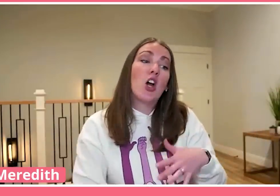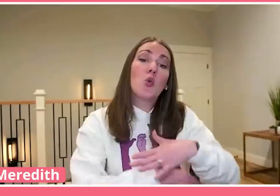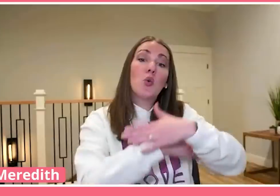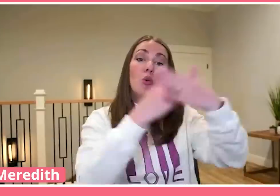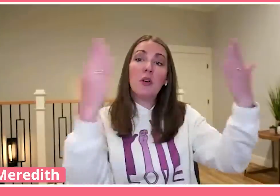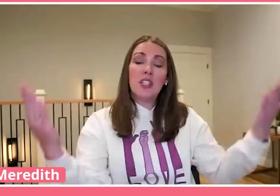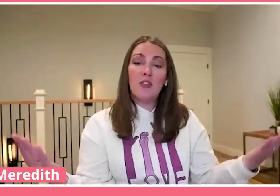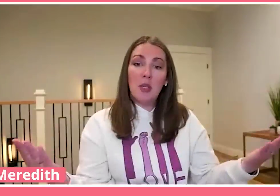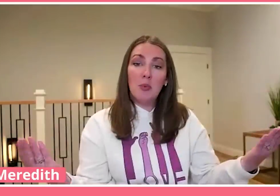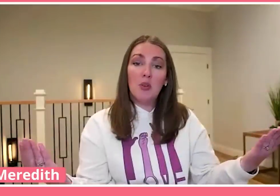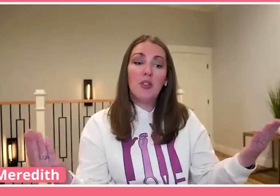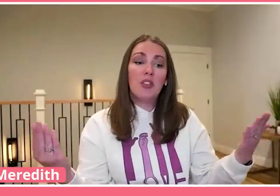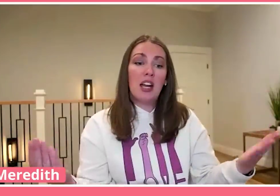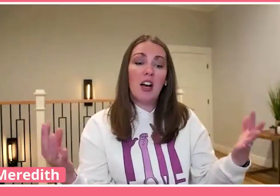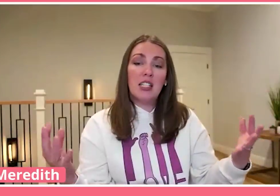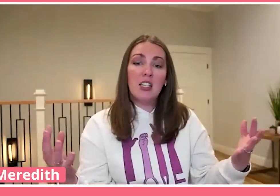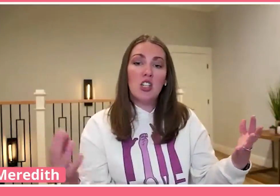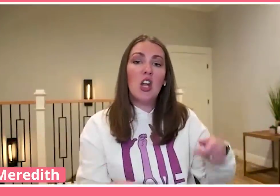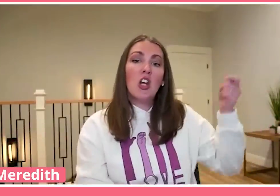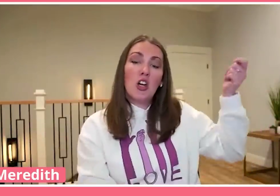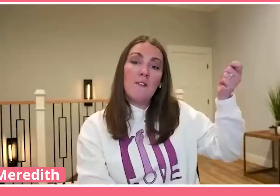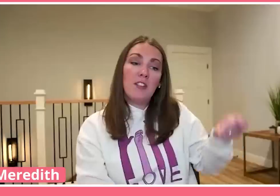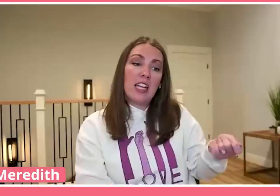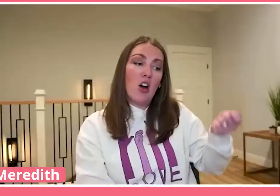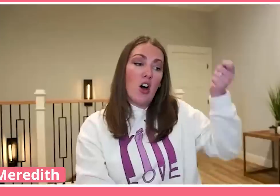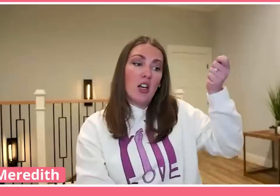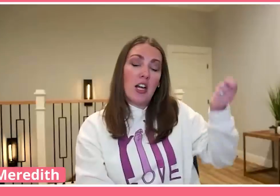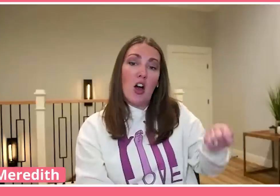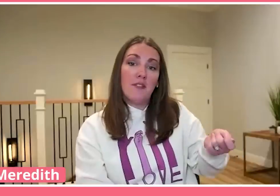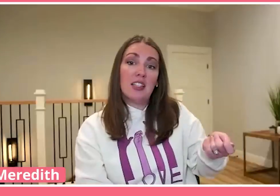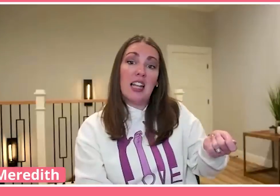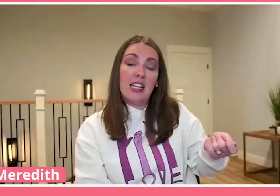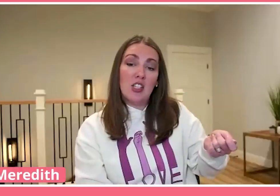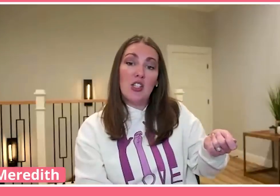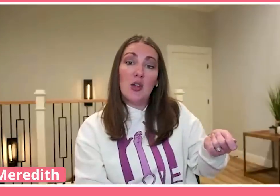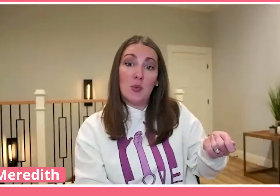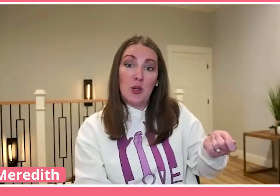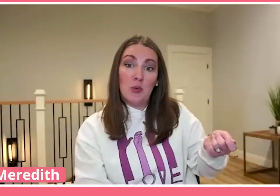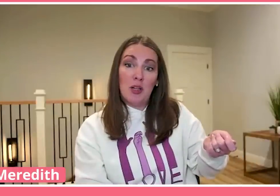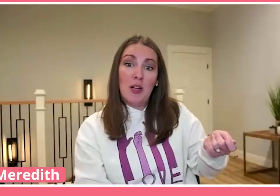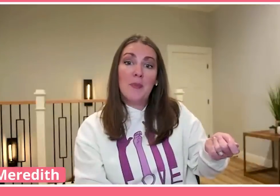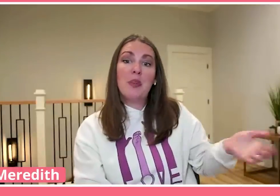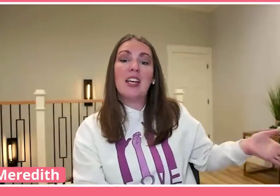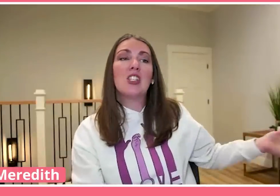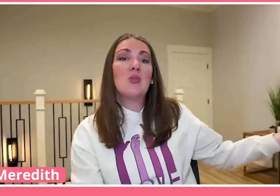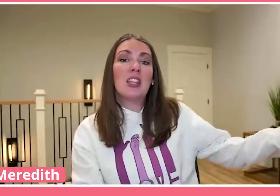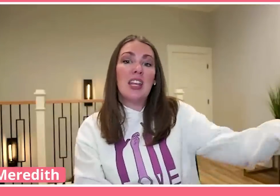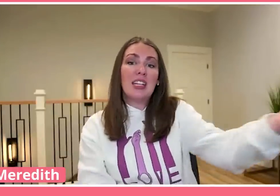group of deaf people, their attention, you're going to flick on and off the lights to the room because you can then get